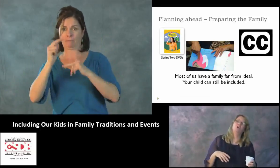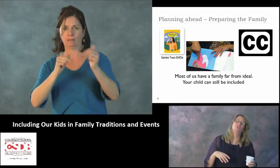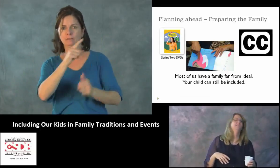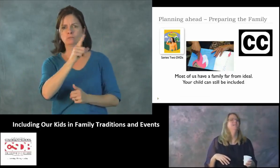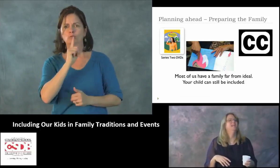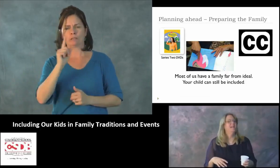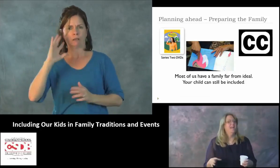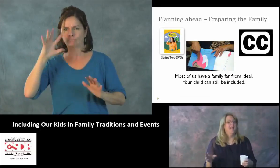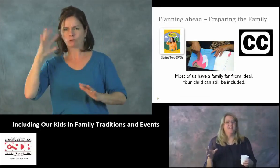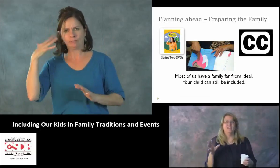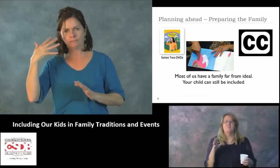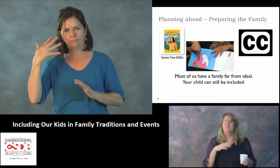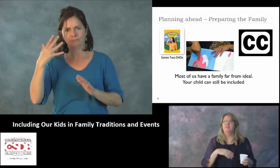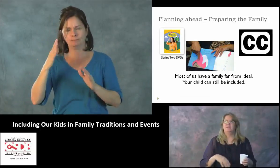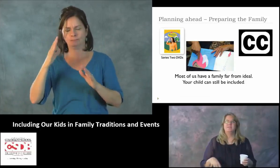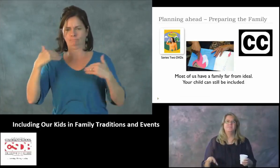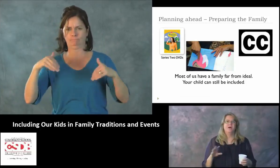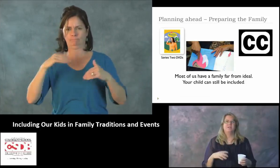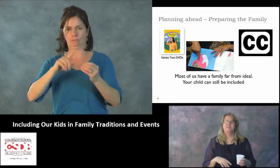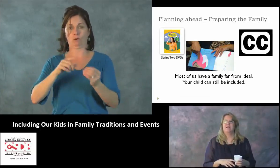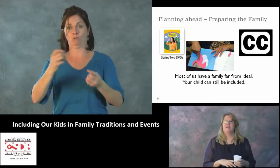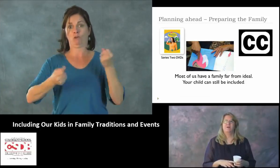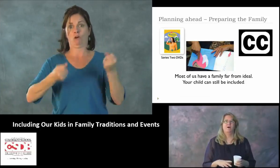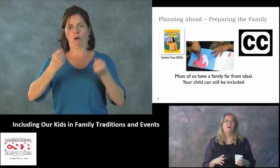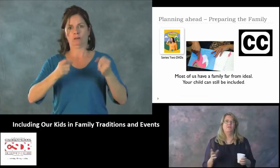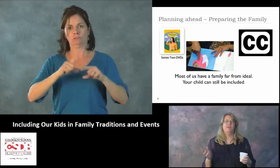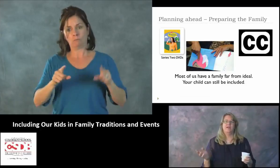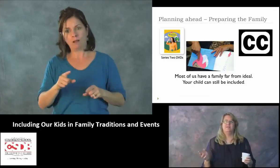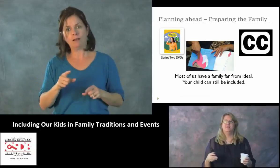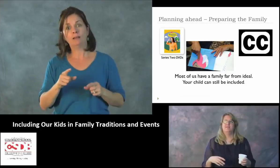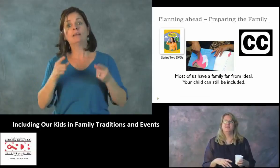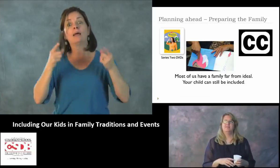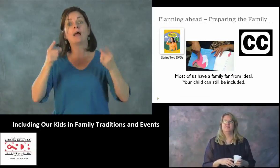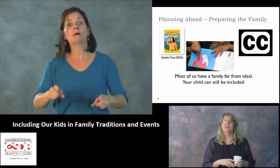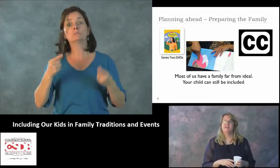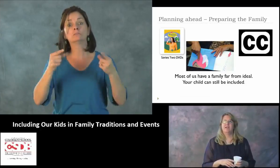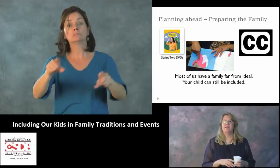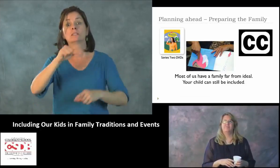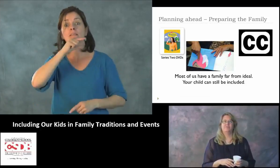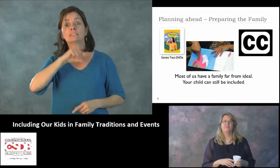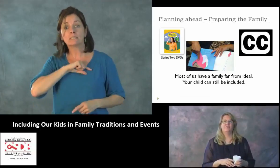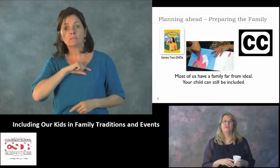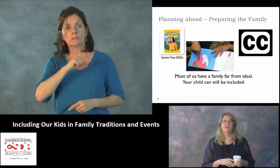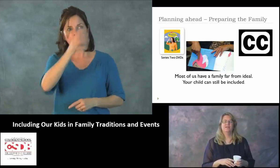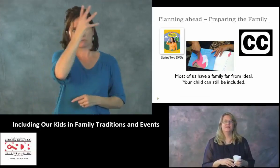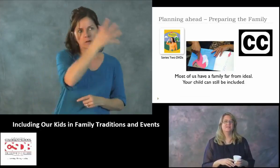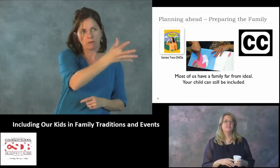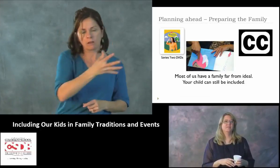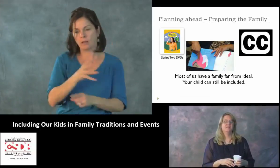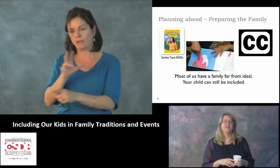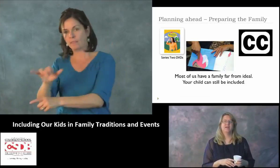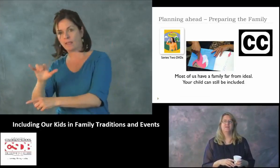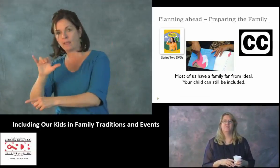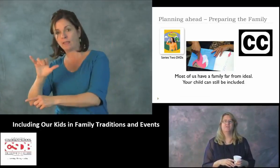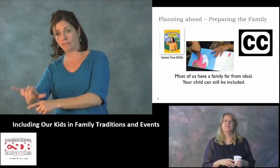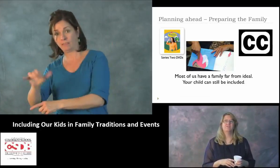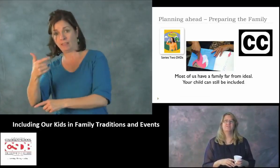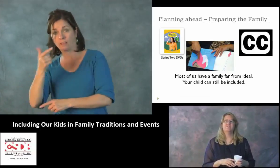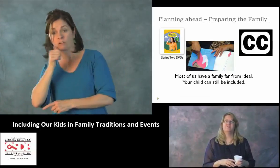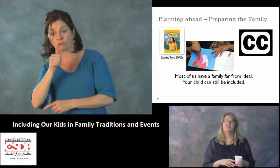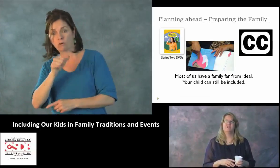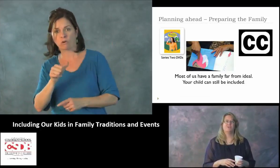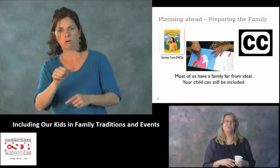in cars. And they built this model together all that Thanksgiving afternoon. And that's something that